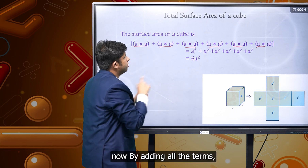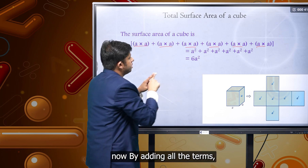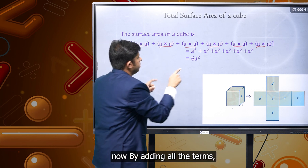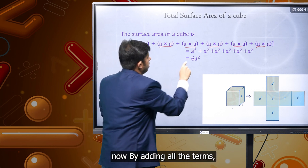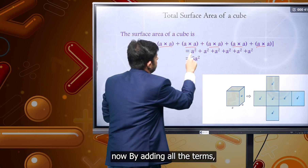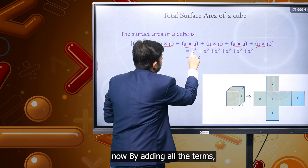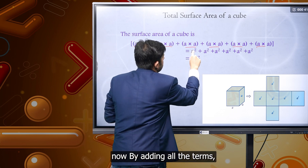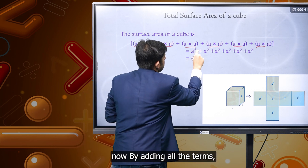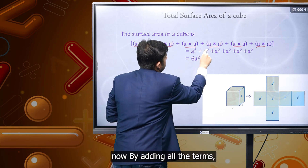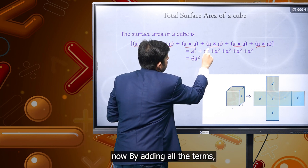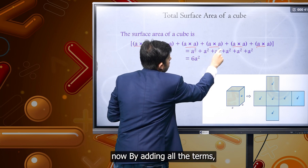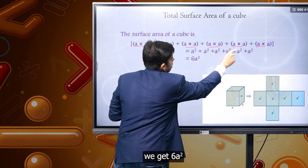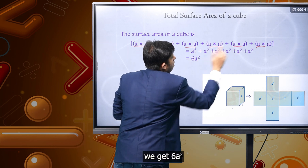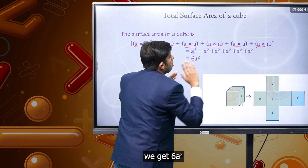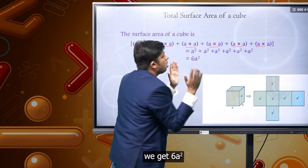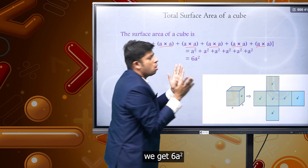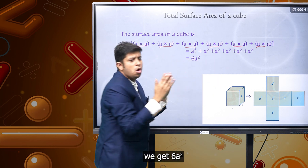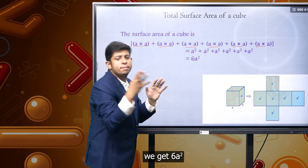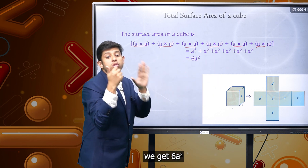Now, by adding all the terms, we get 6A square.